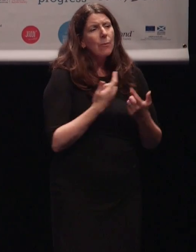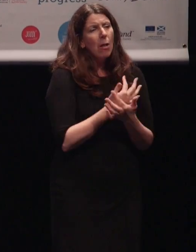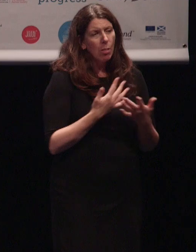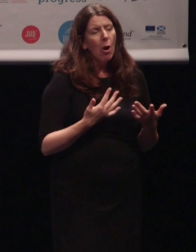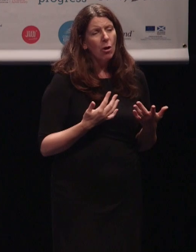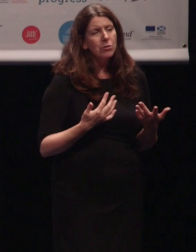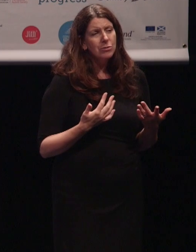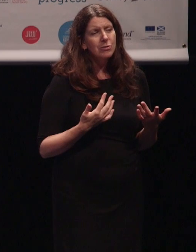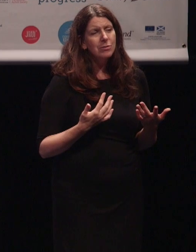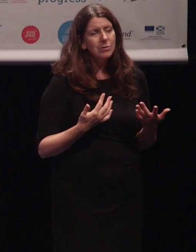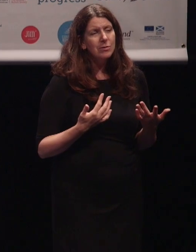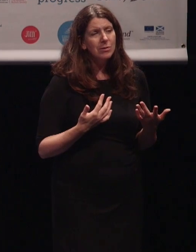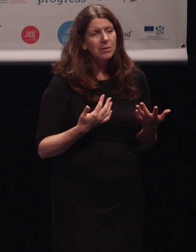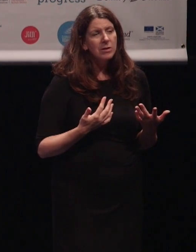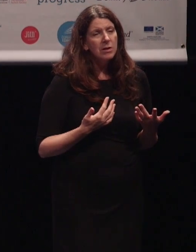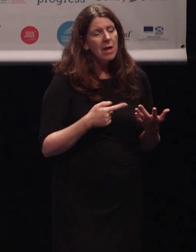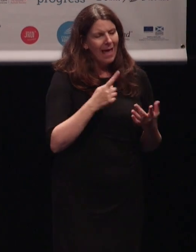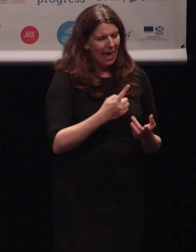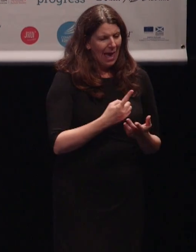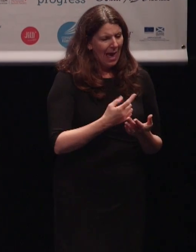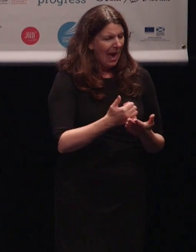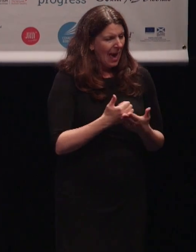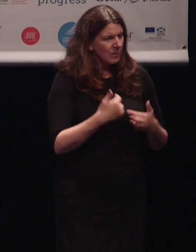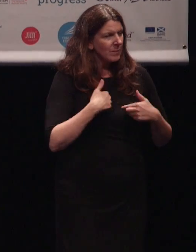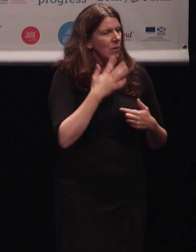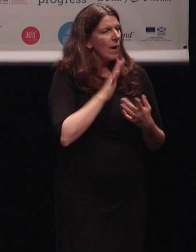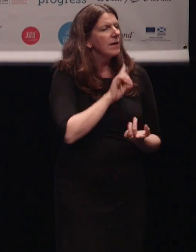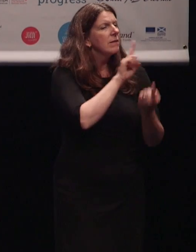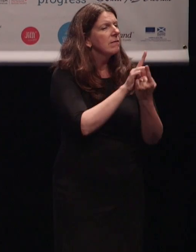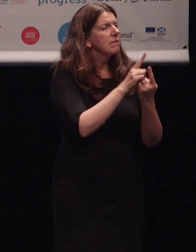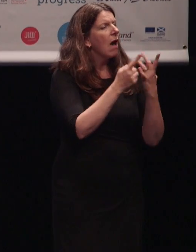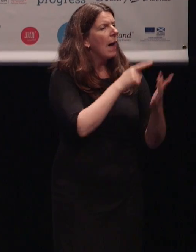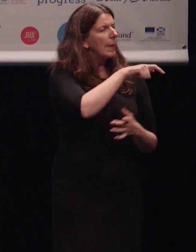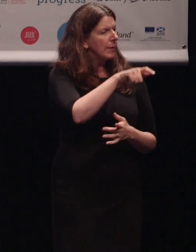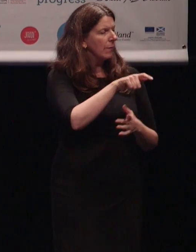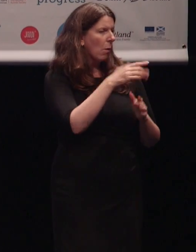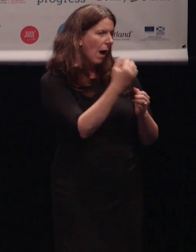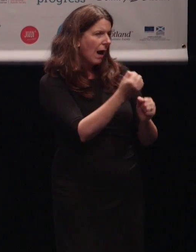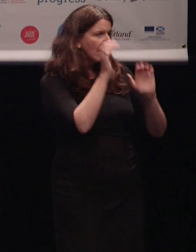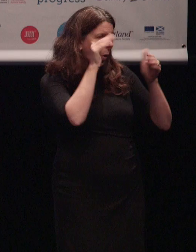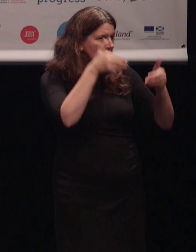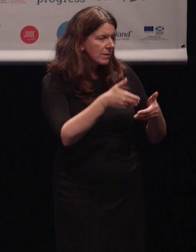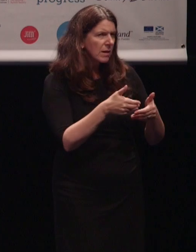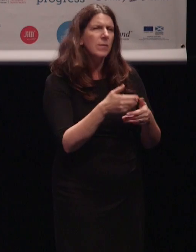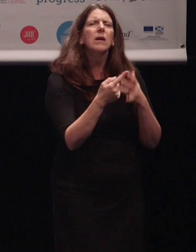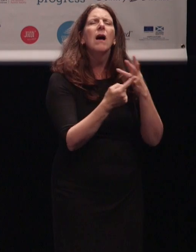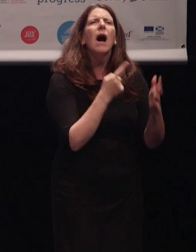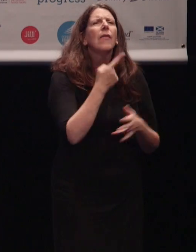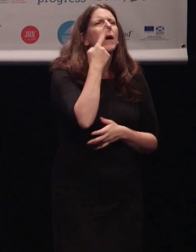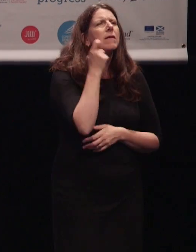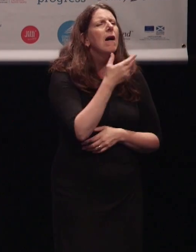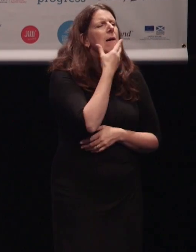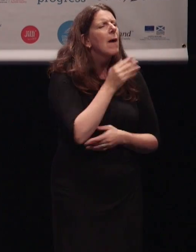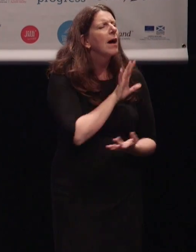counseling staff and meeting people with autism. For example, I used it with a young man with autism who had